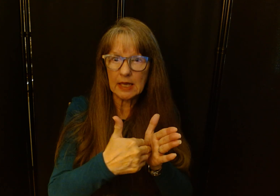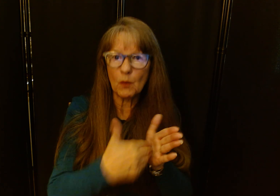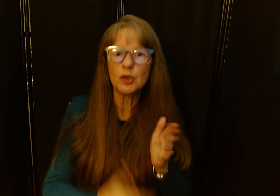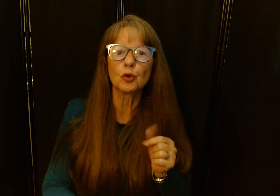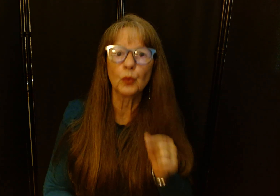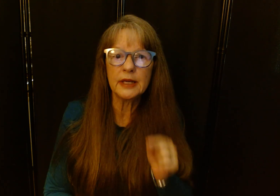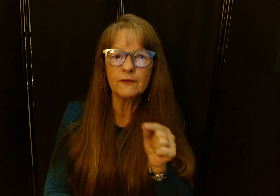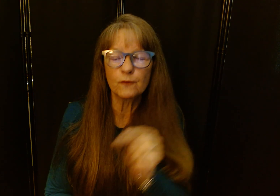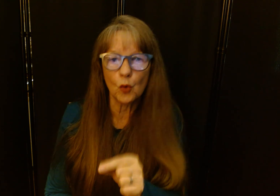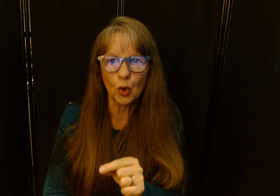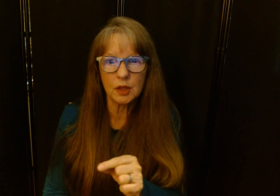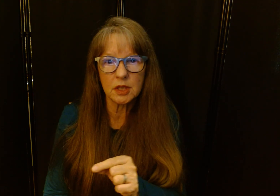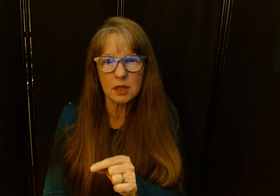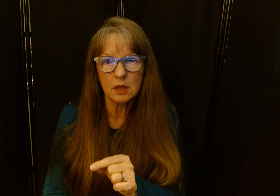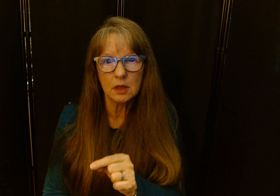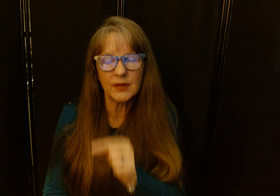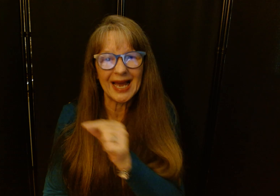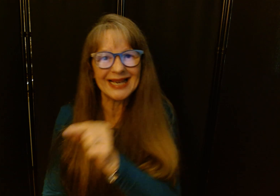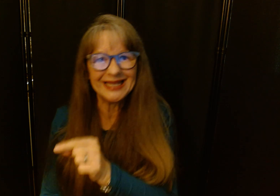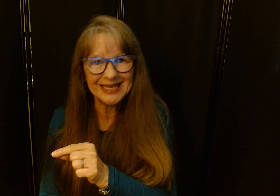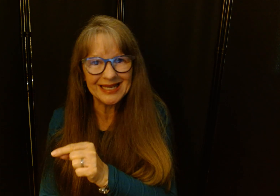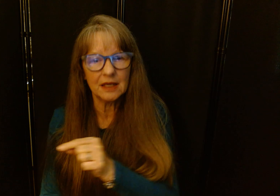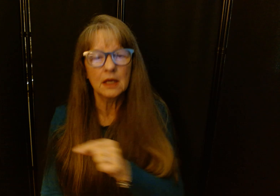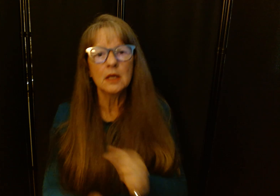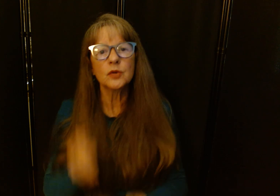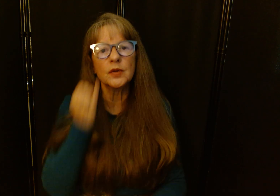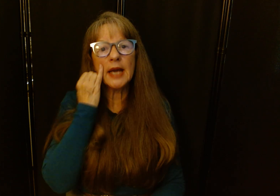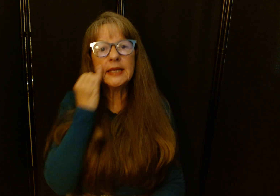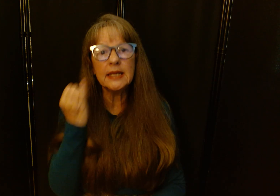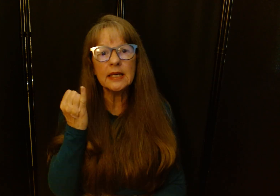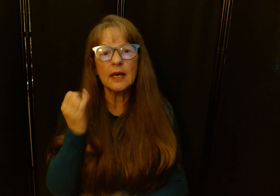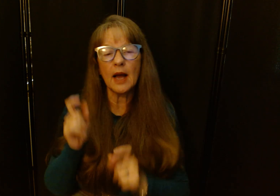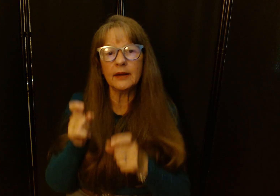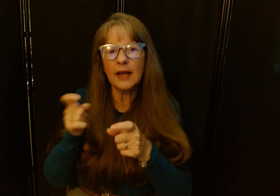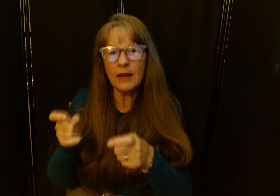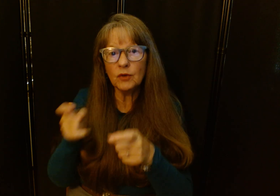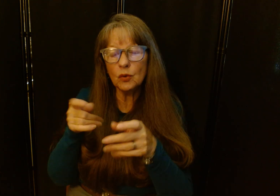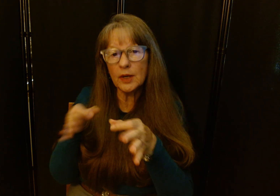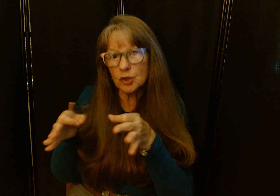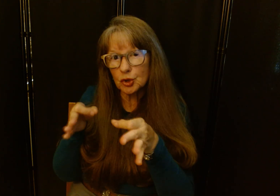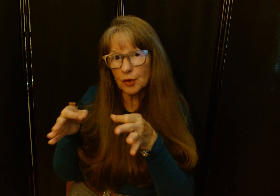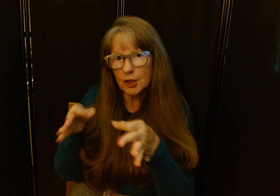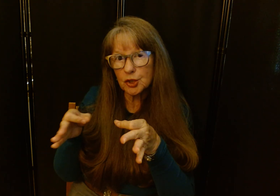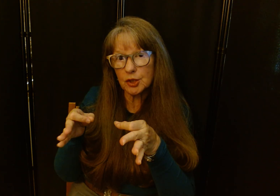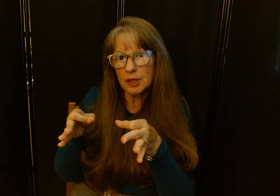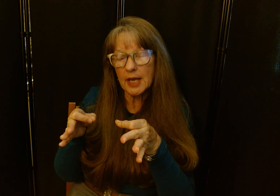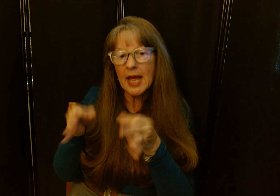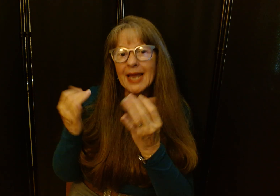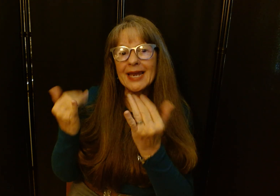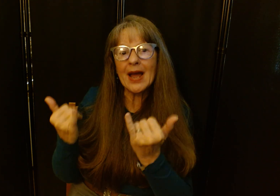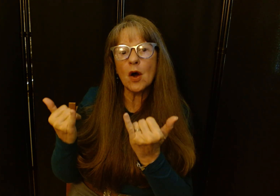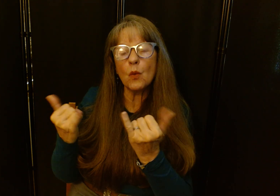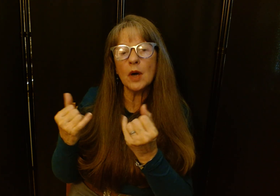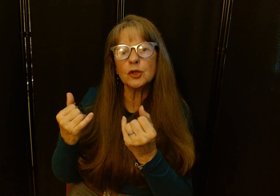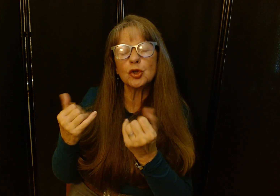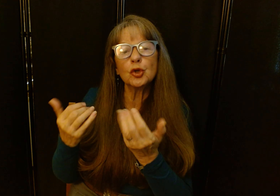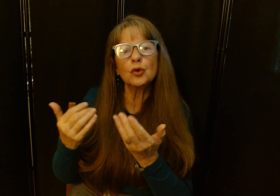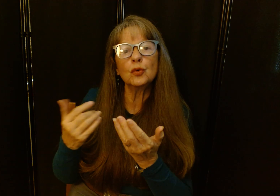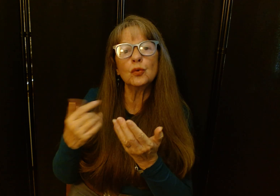want to reinforce that idea. So the idea, I gave you instruction. Now I want to tell